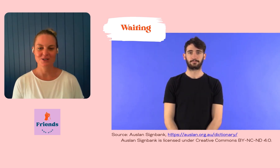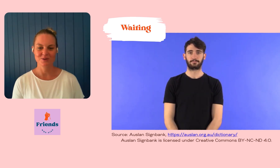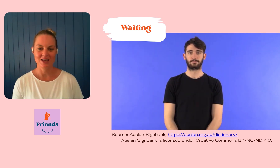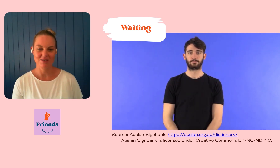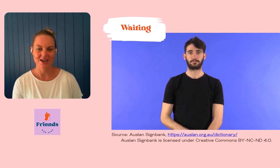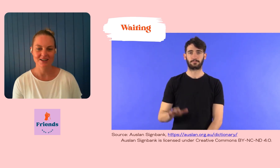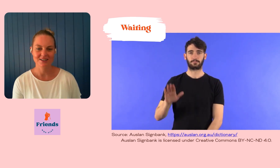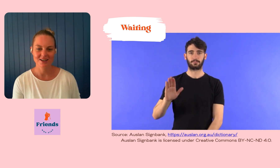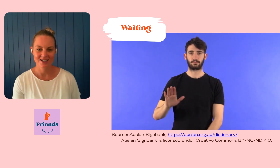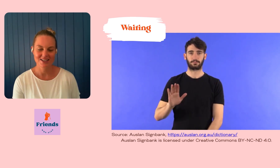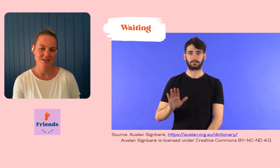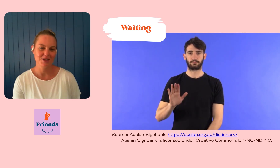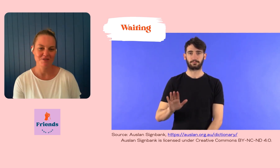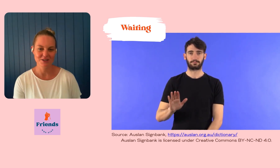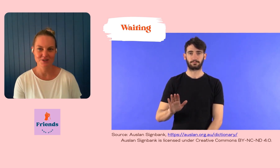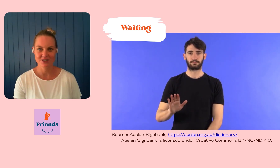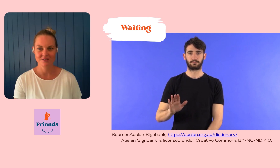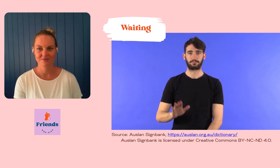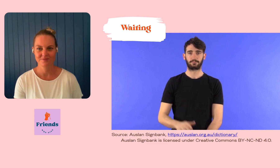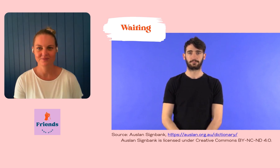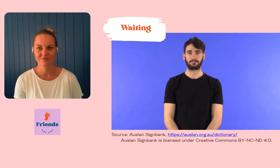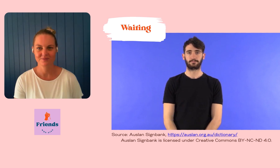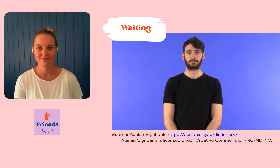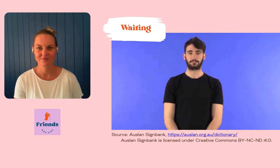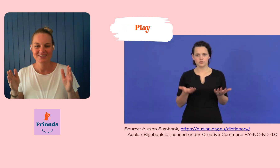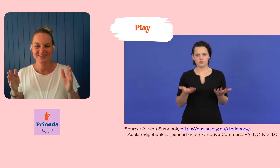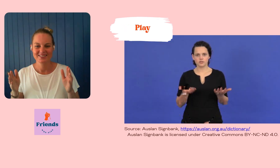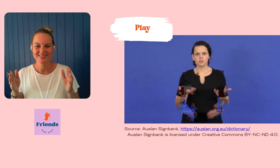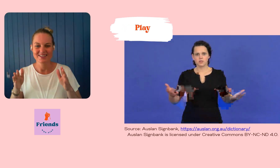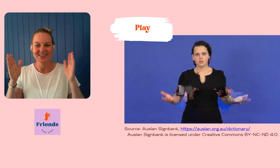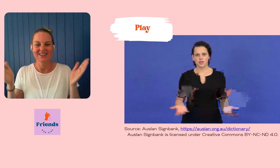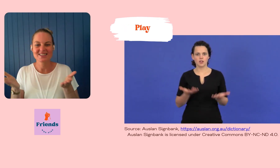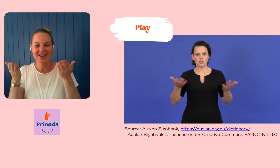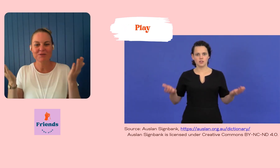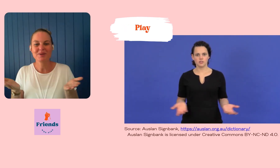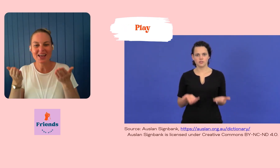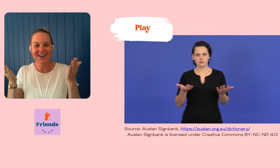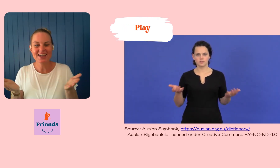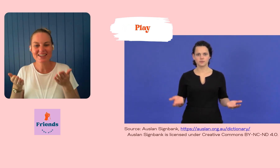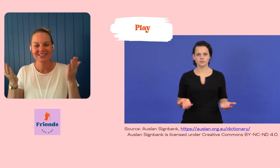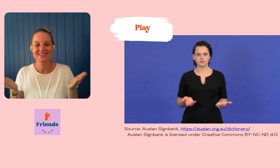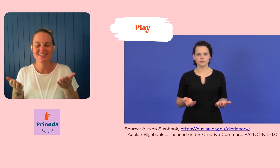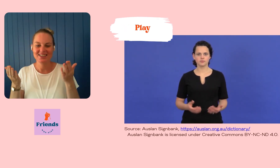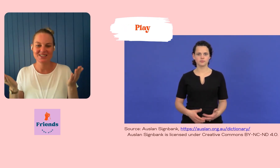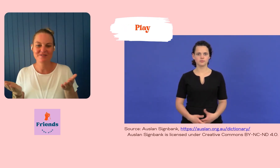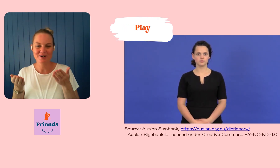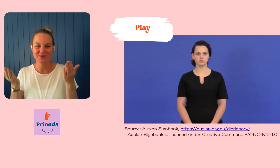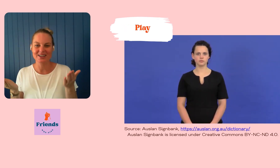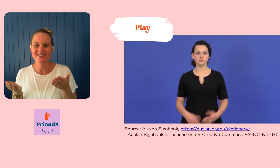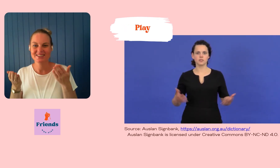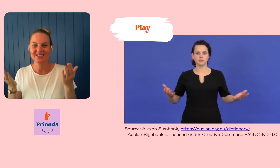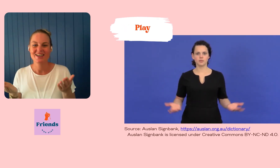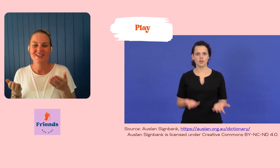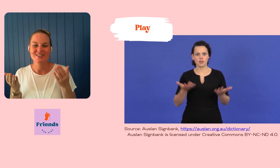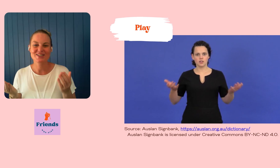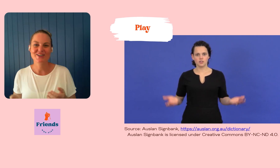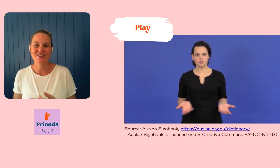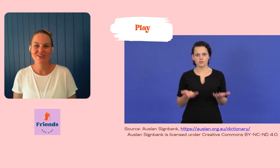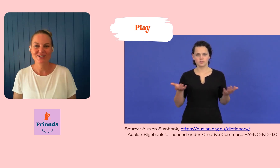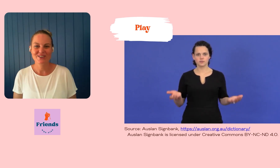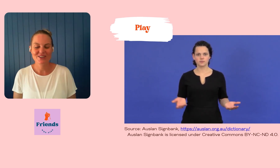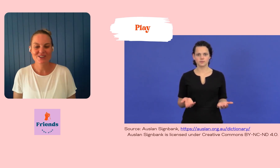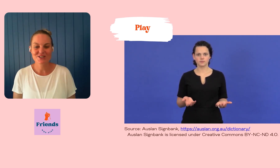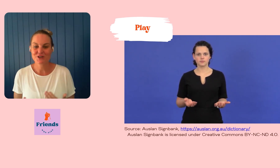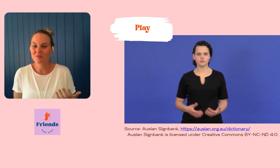alleviate some of that frustration. The sign play is a fun one. So you can use it